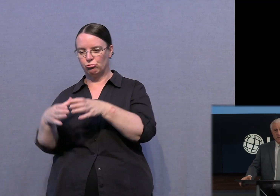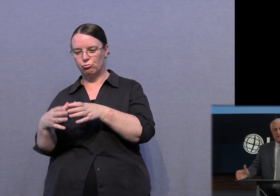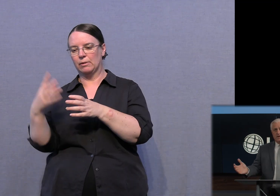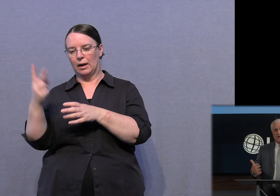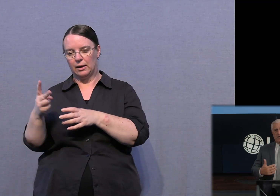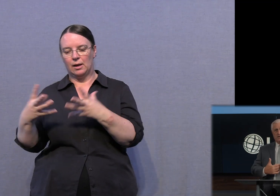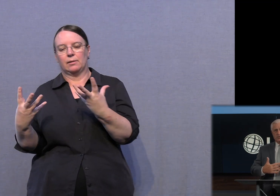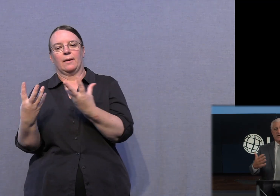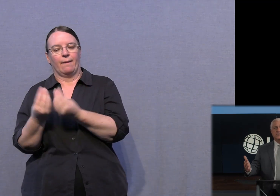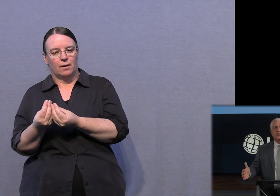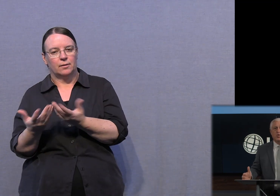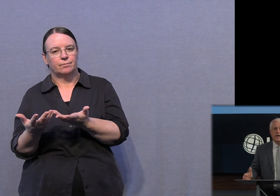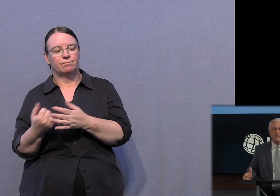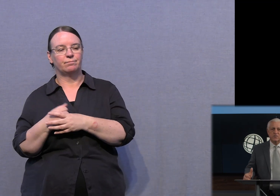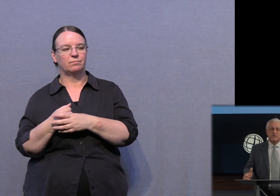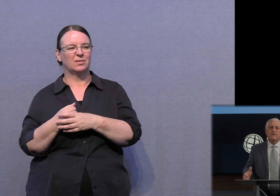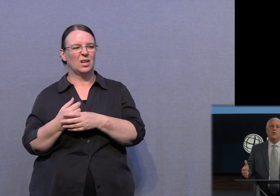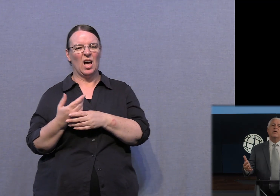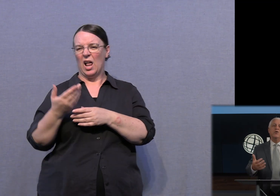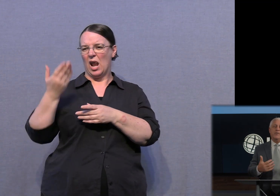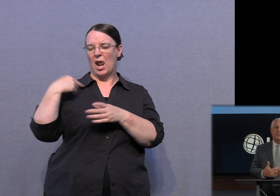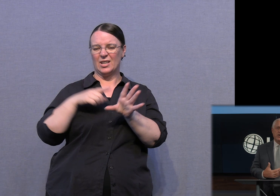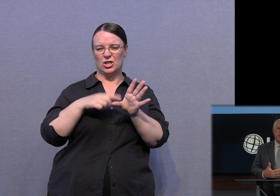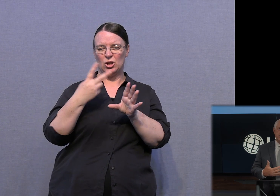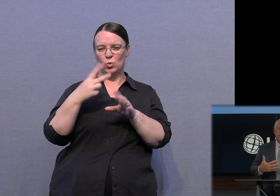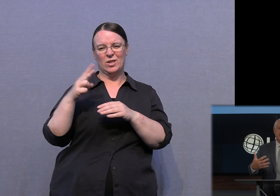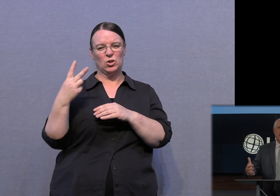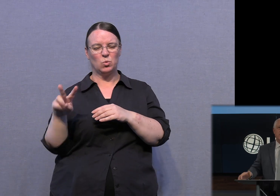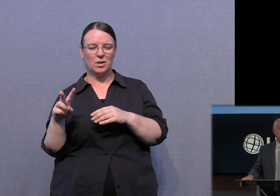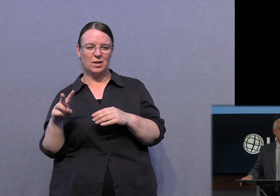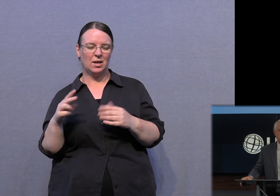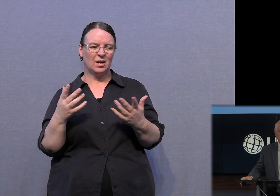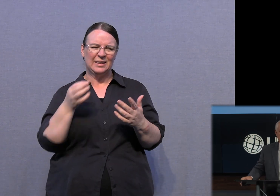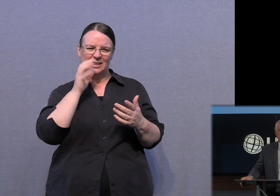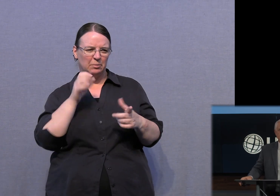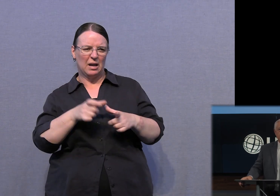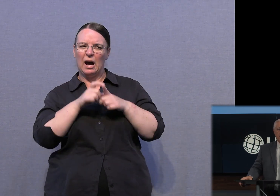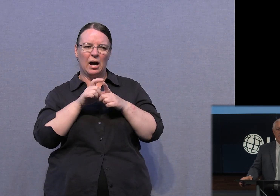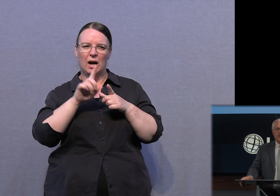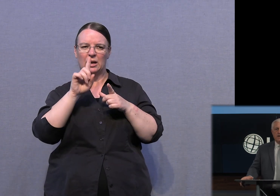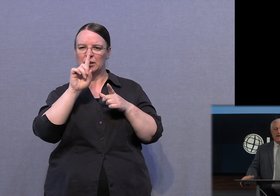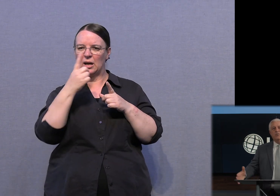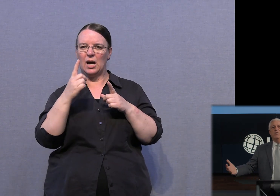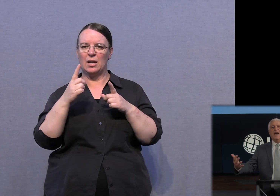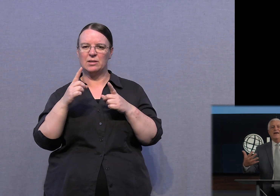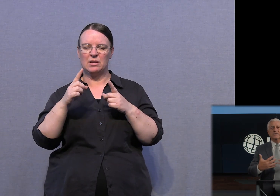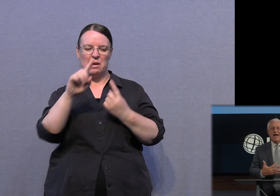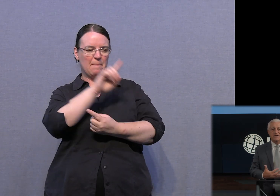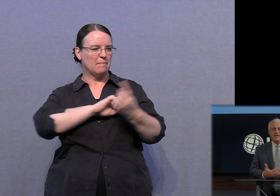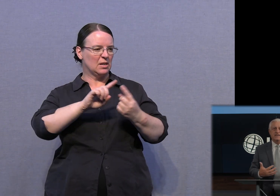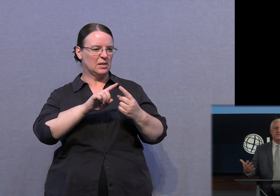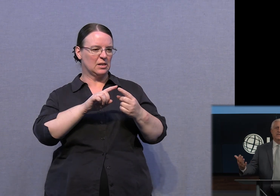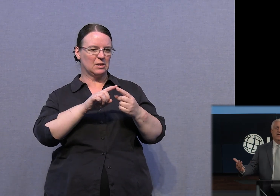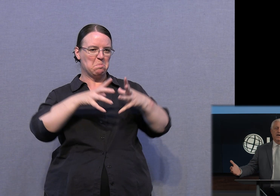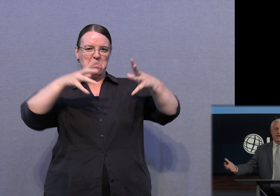that during 2020, there was kind of a regrouping. We couldn't get together as much as we would like. And when we were able to